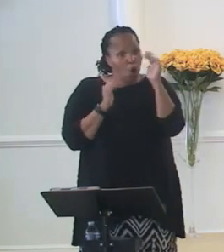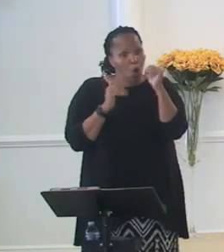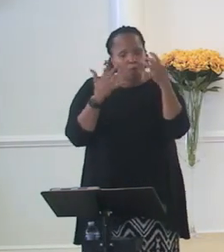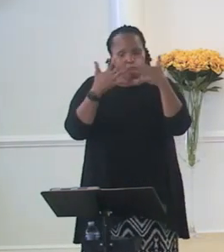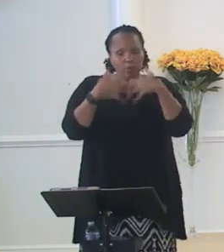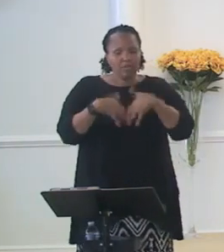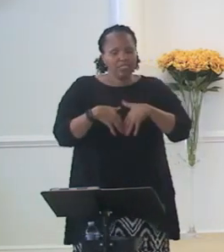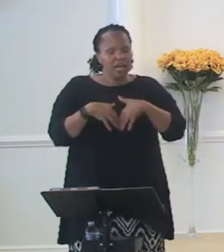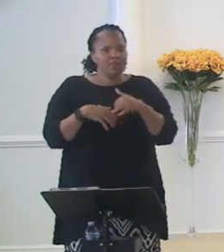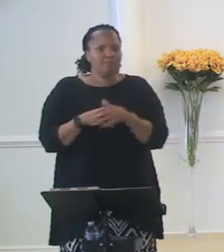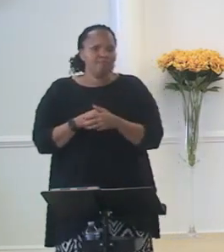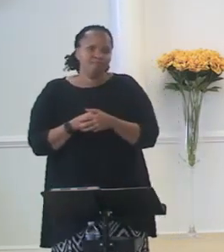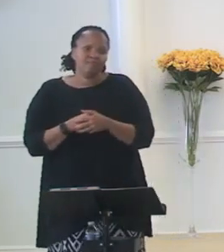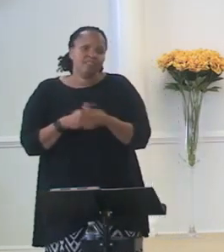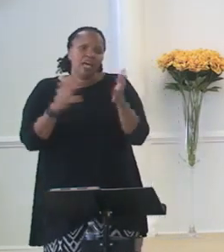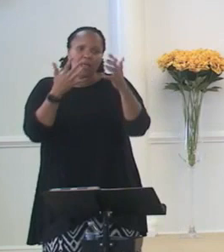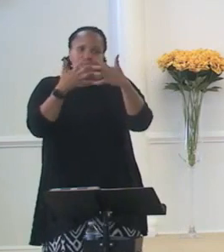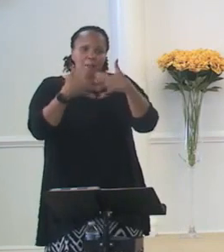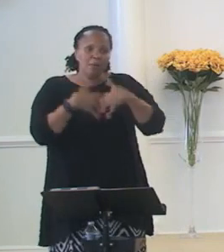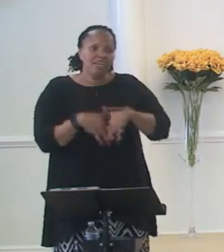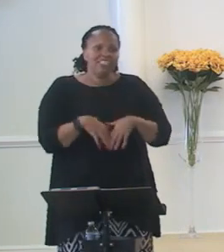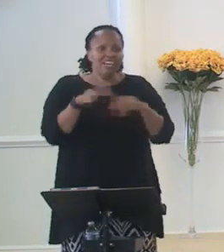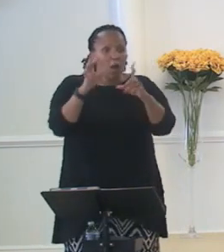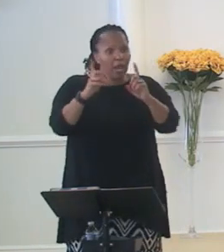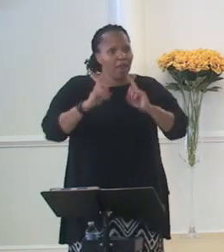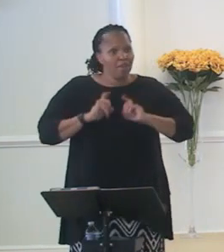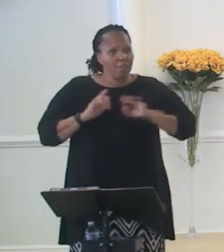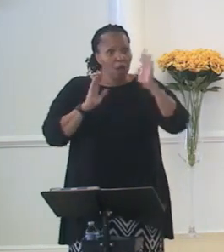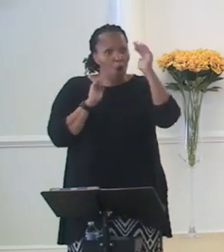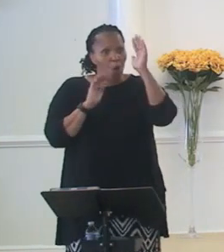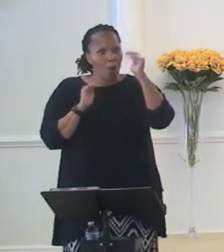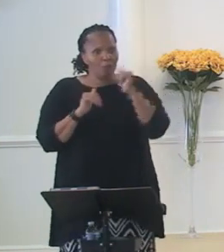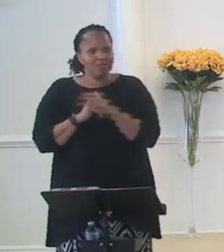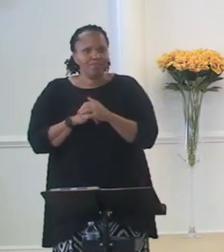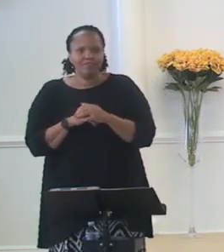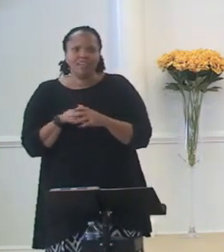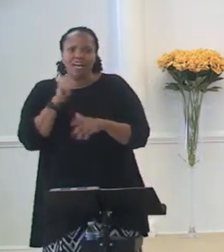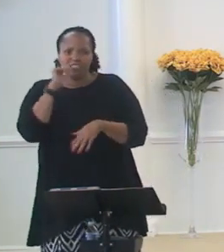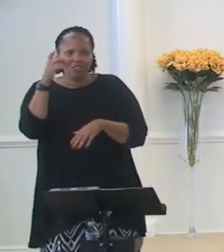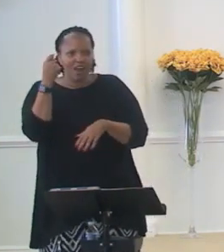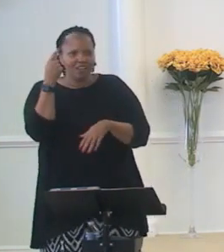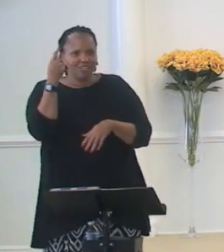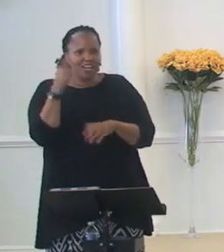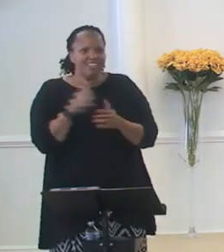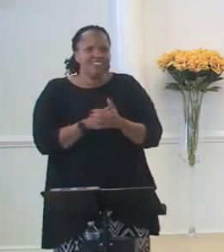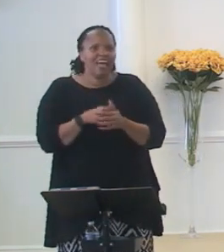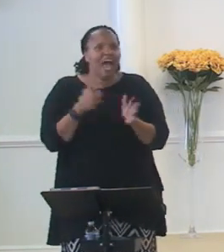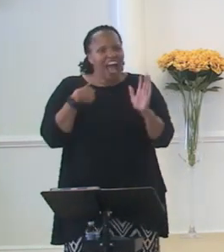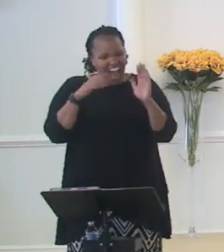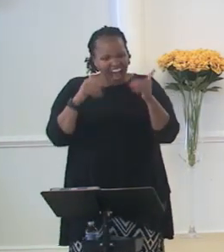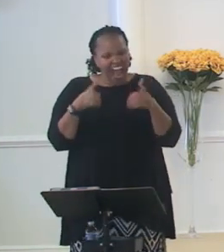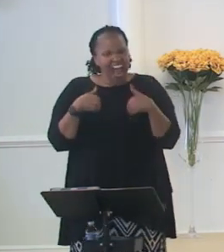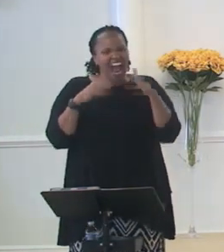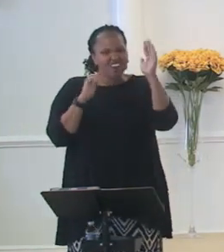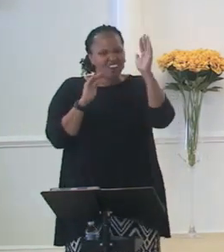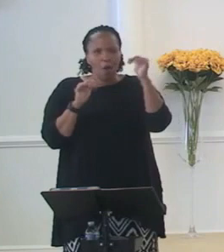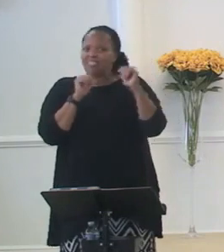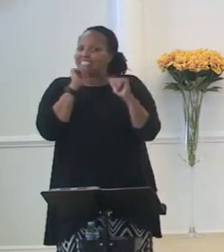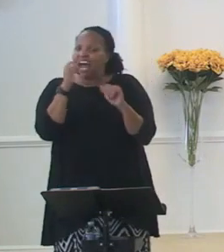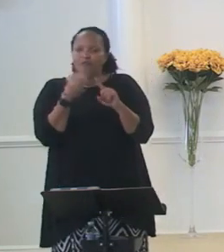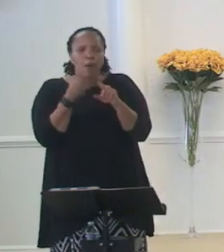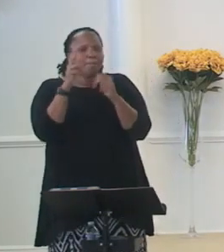down. The breaking down gave me hope. Y'all ain't getting this. I got my hope not from the building